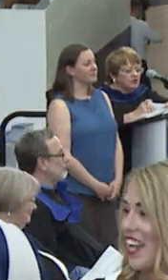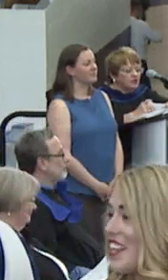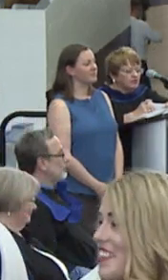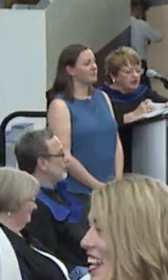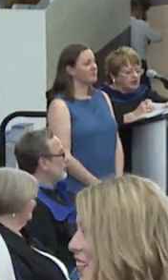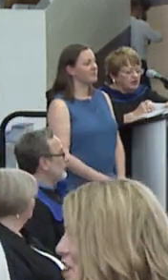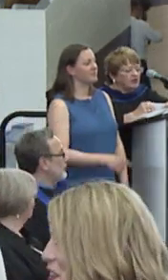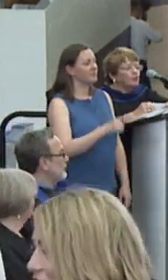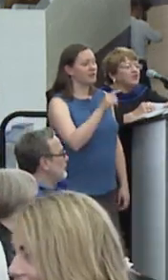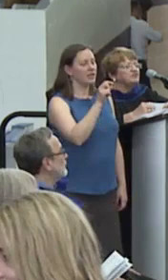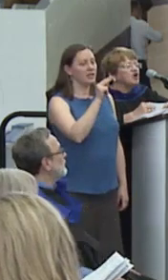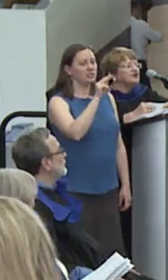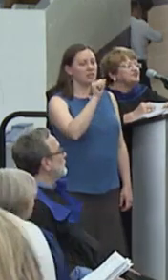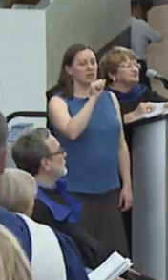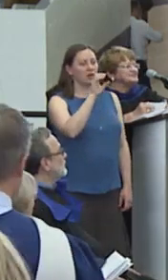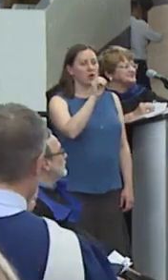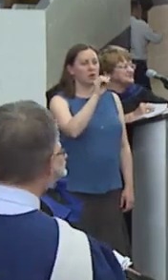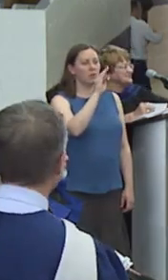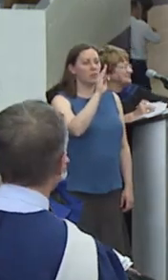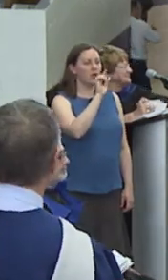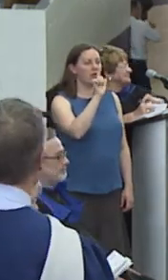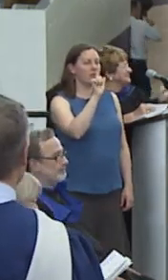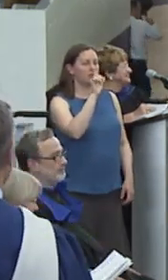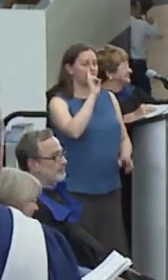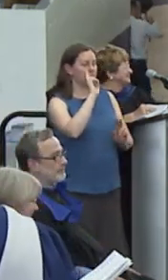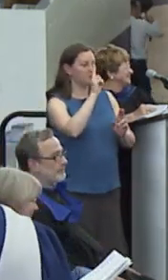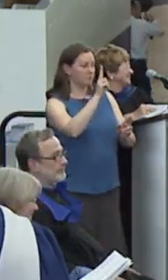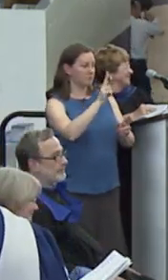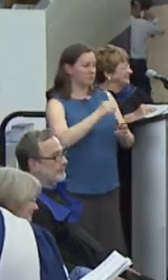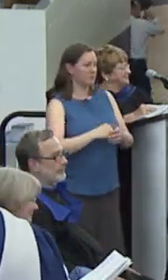Jenna Obal with honors.